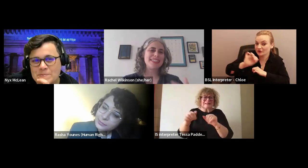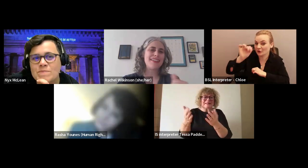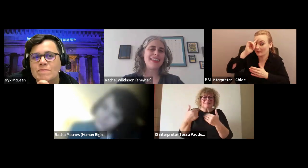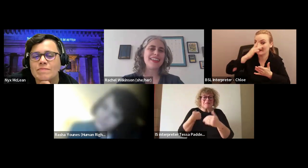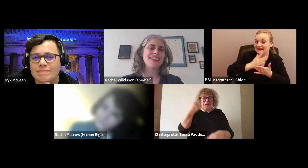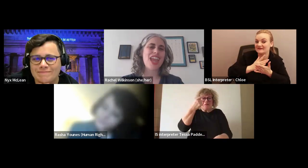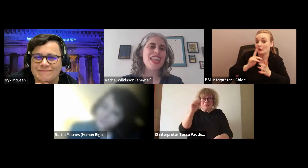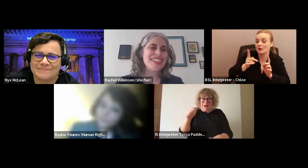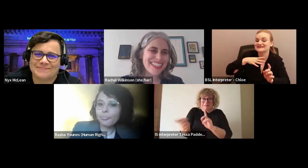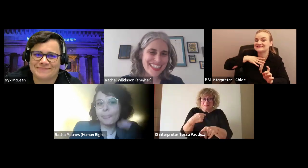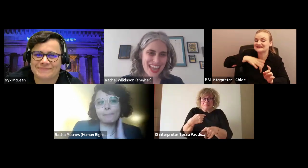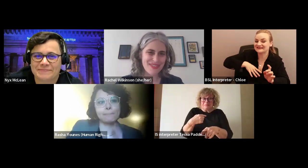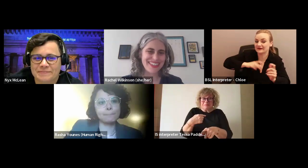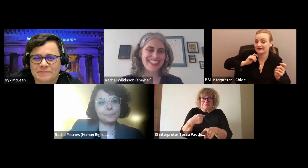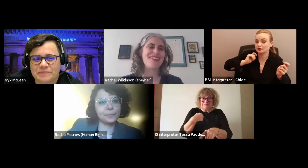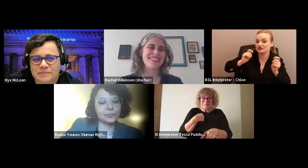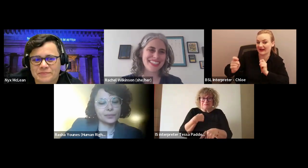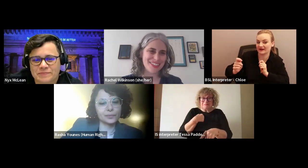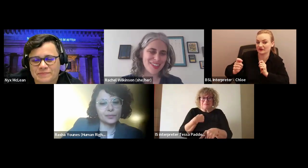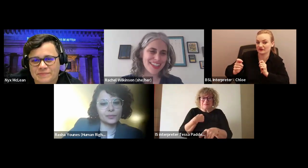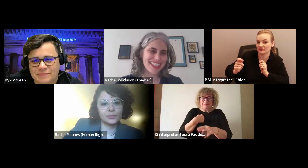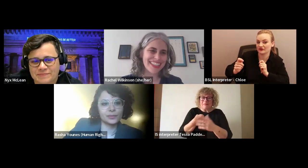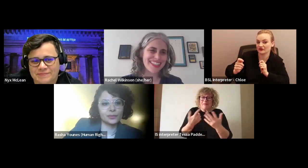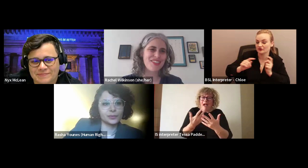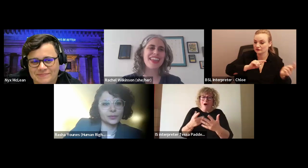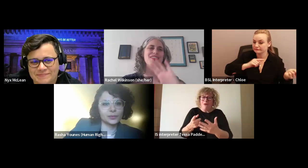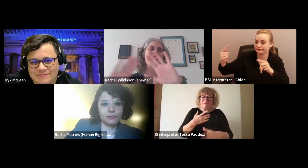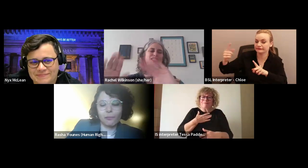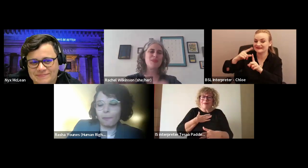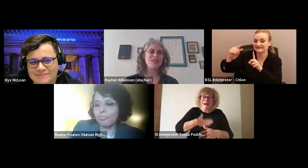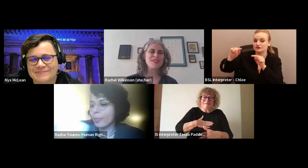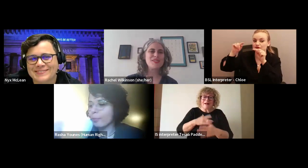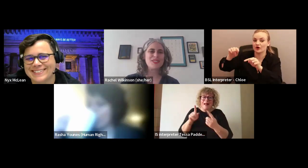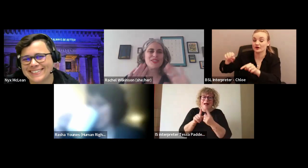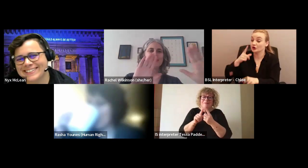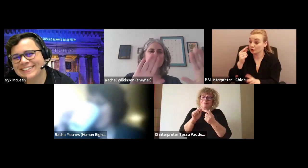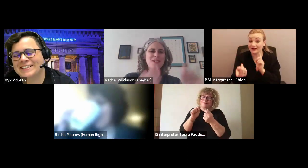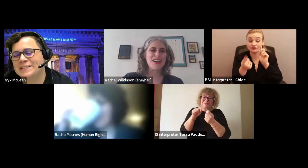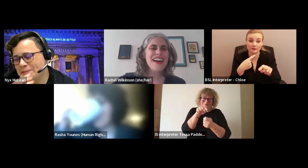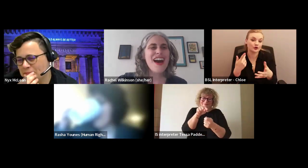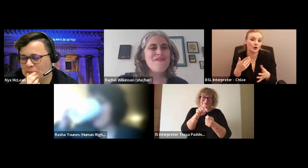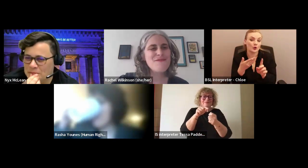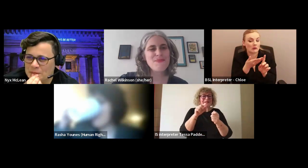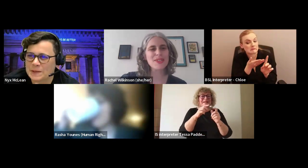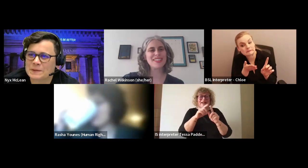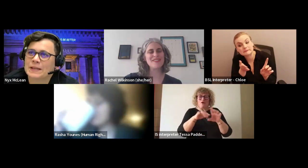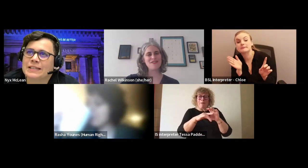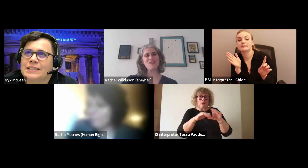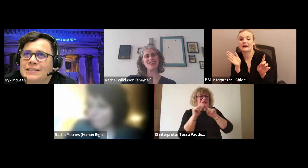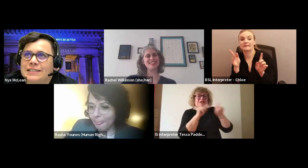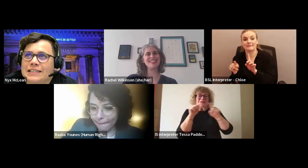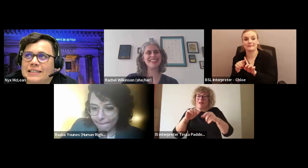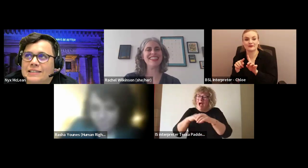would be necessary changes to happen to counter digital targeting. So you could either respond or choose a bit more of a